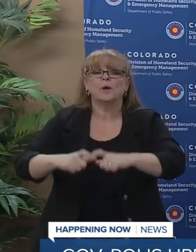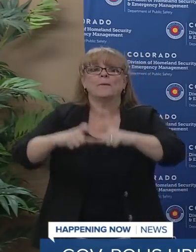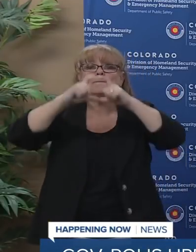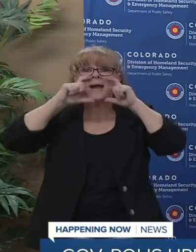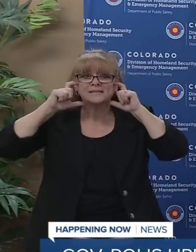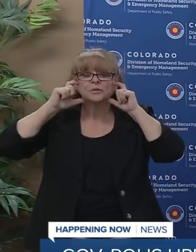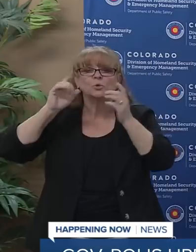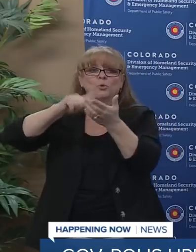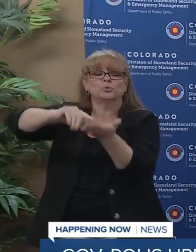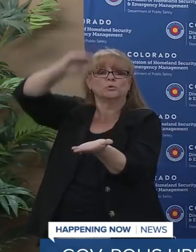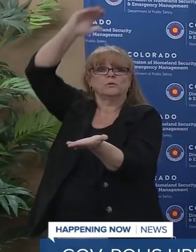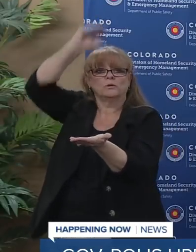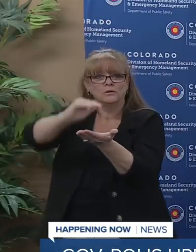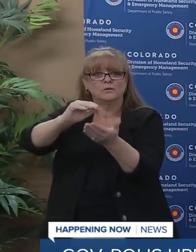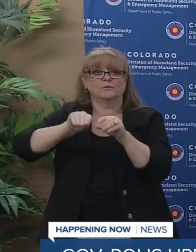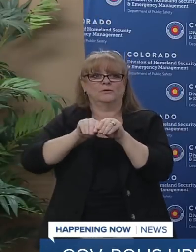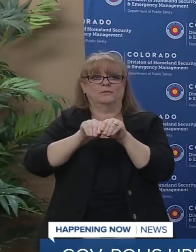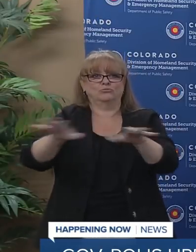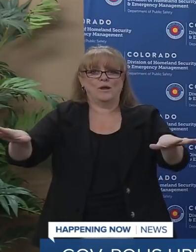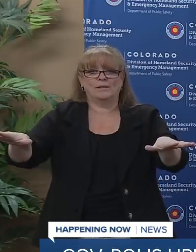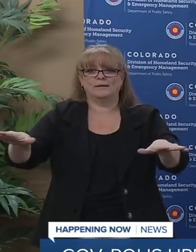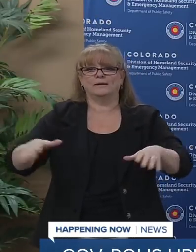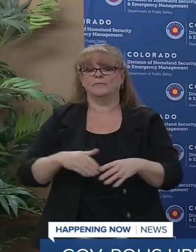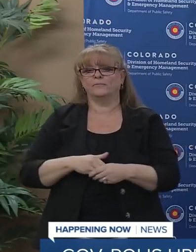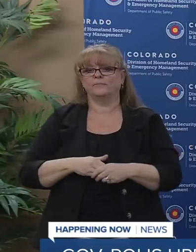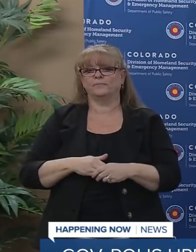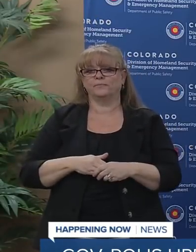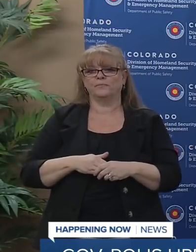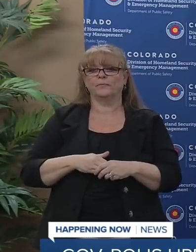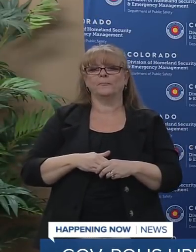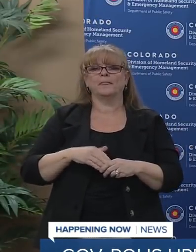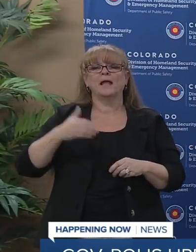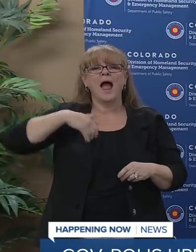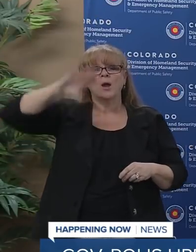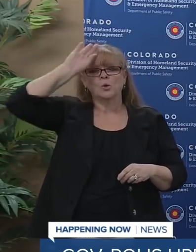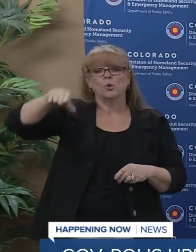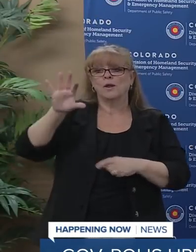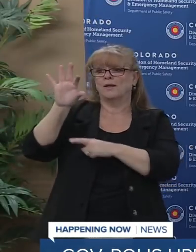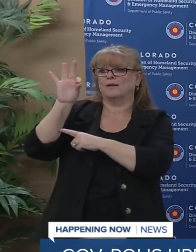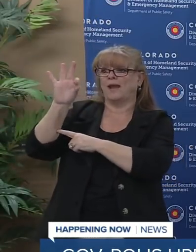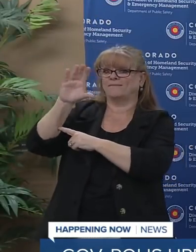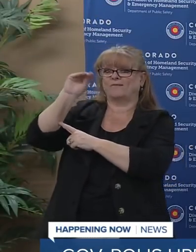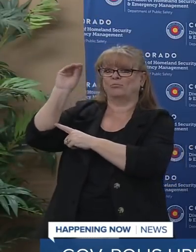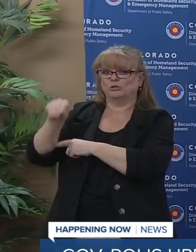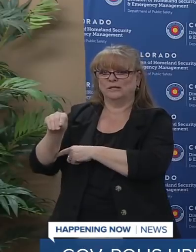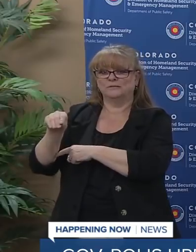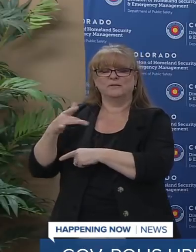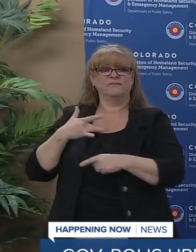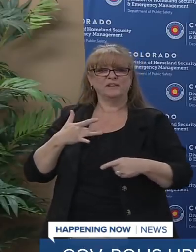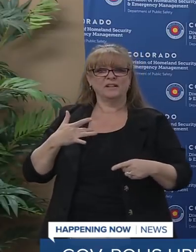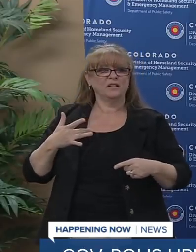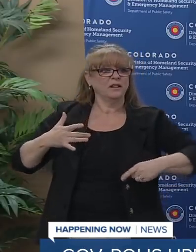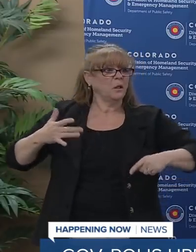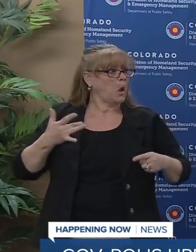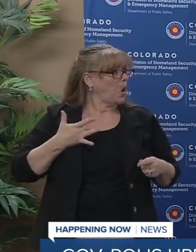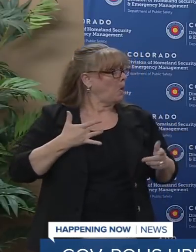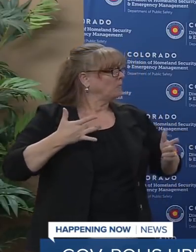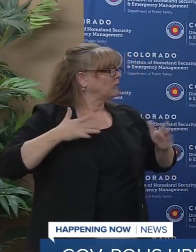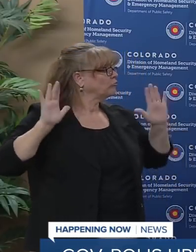people are asymptomatic. If you are wearing a mask, you may be preventing yourself from spreading it, even if you don't know that you have it. And you're protecting